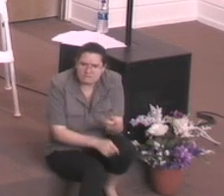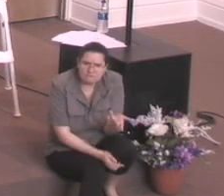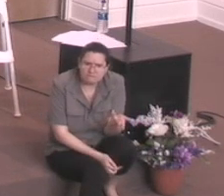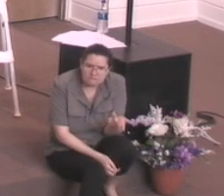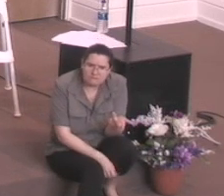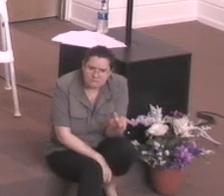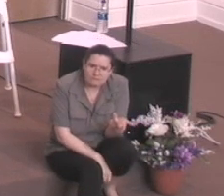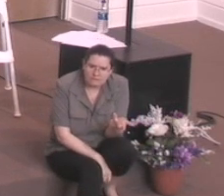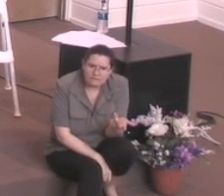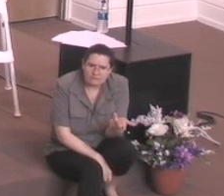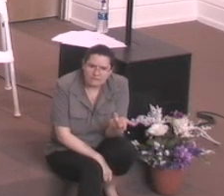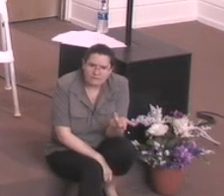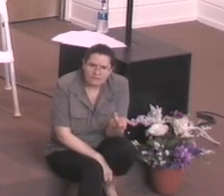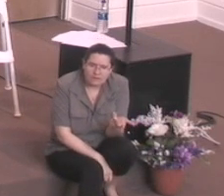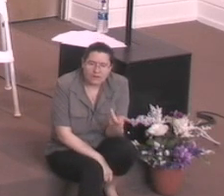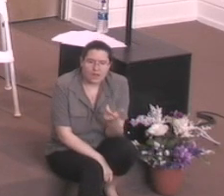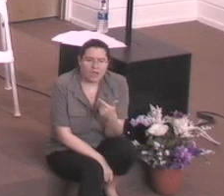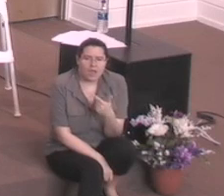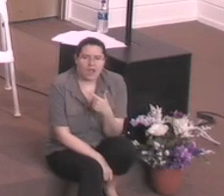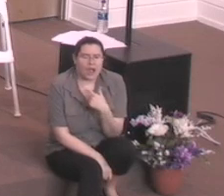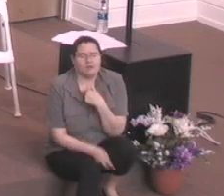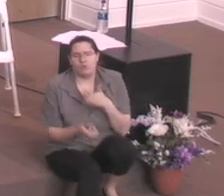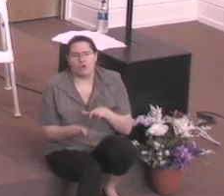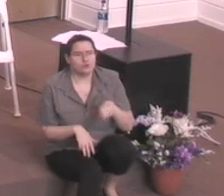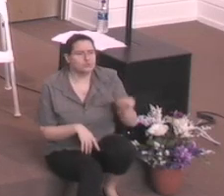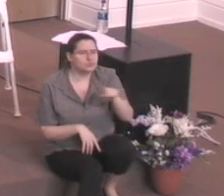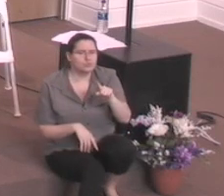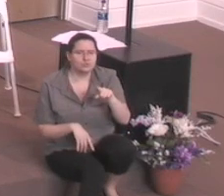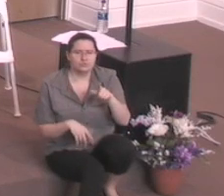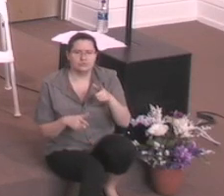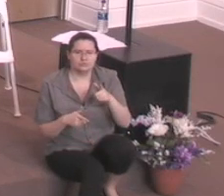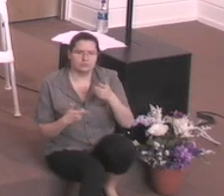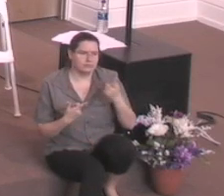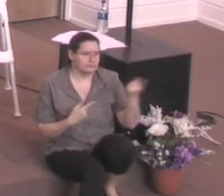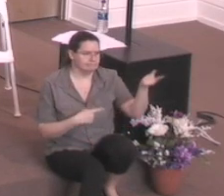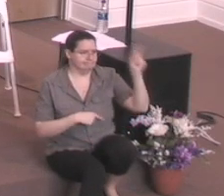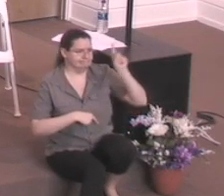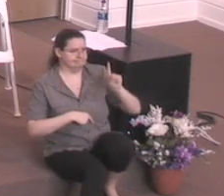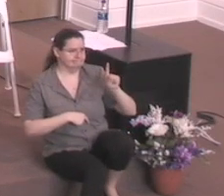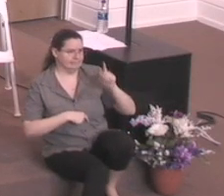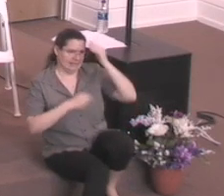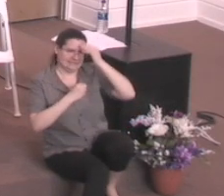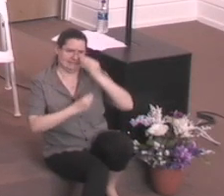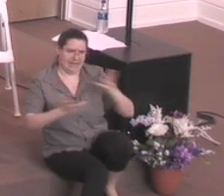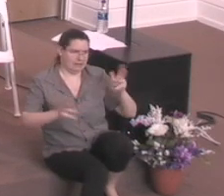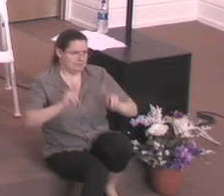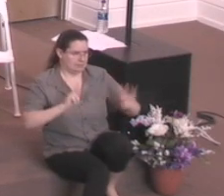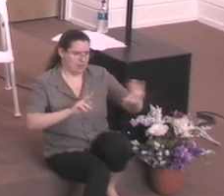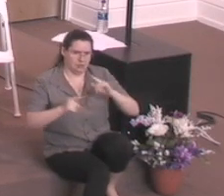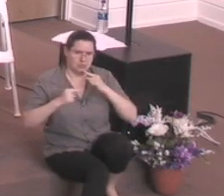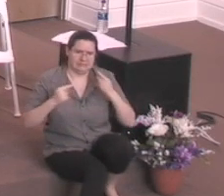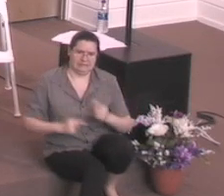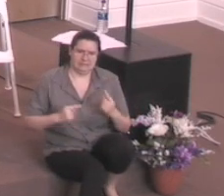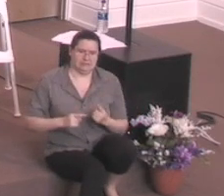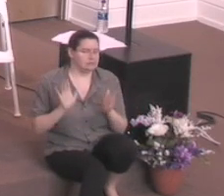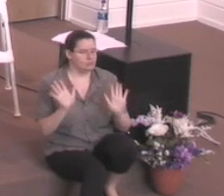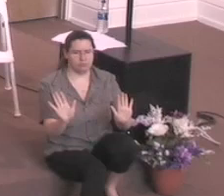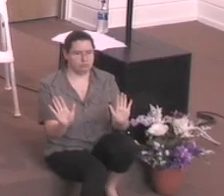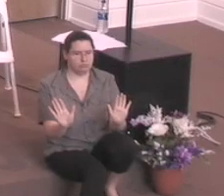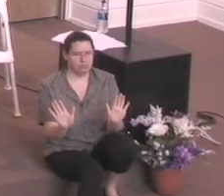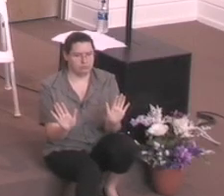And, you know, I'd hate for you to come up here and confess your sins in front of everybody up here, because